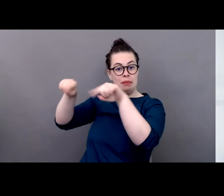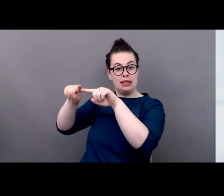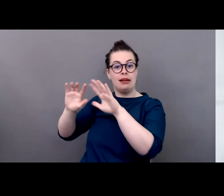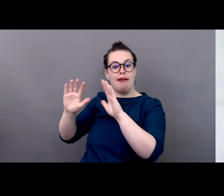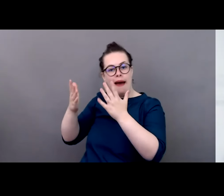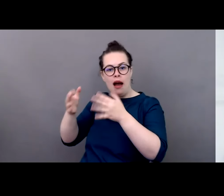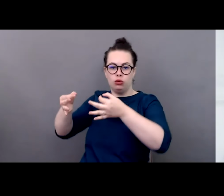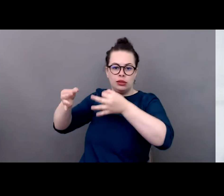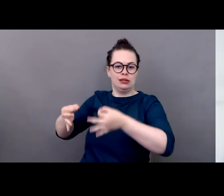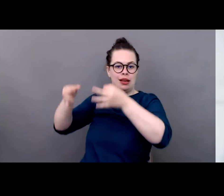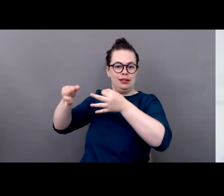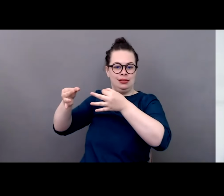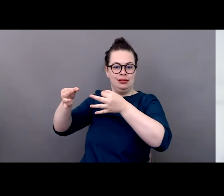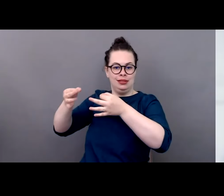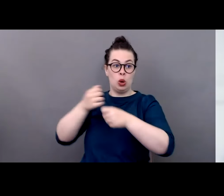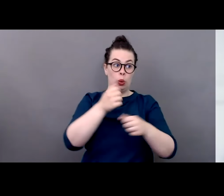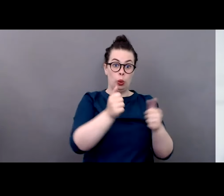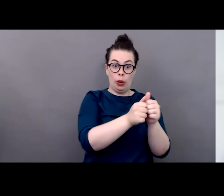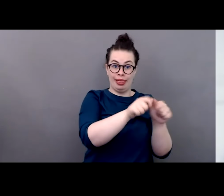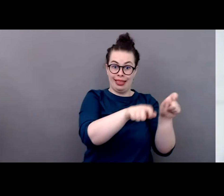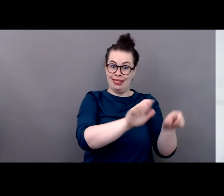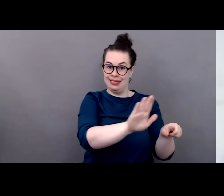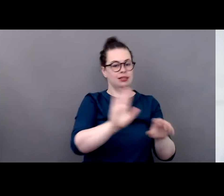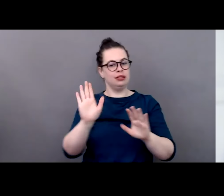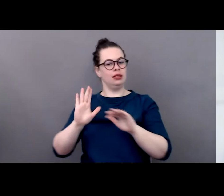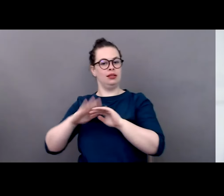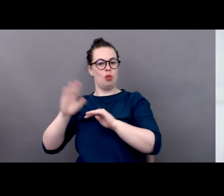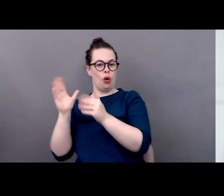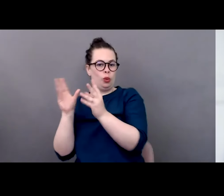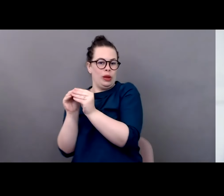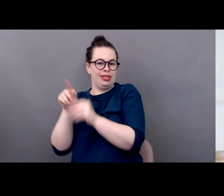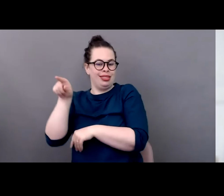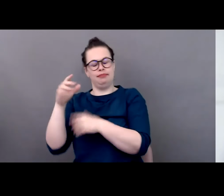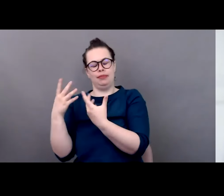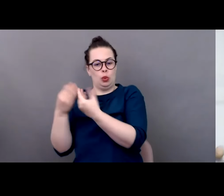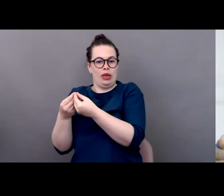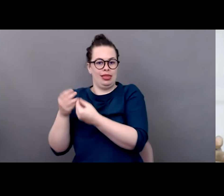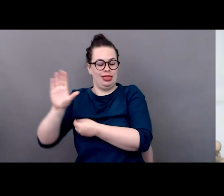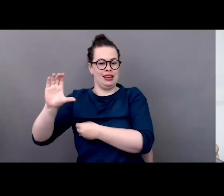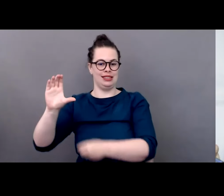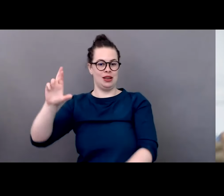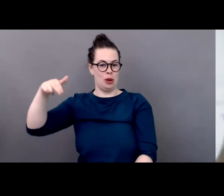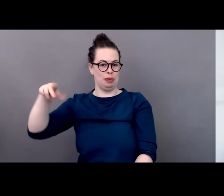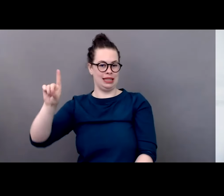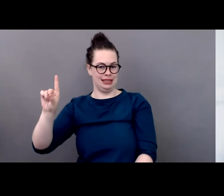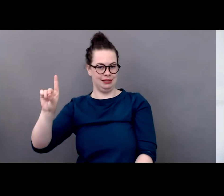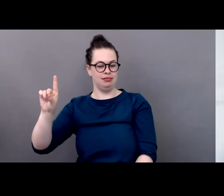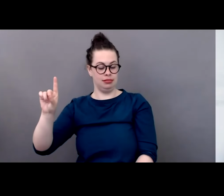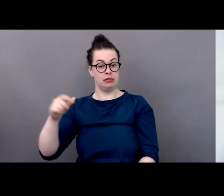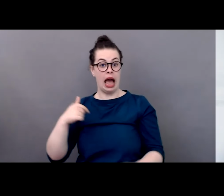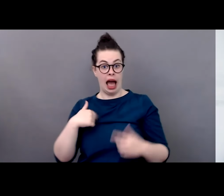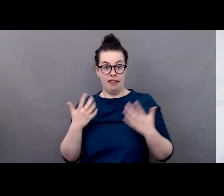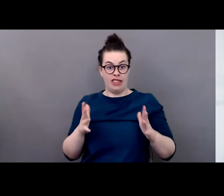case. And that's something which can be done very easily. I have actually been involved in both as